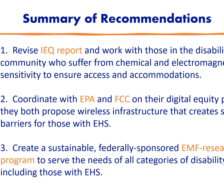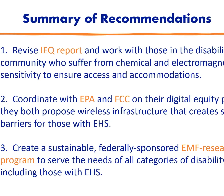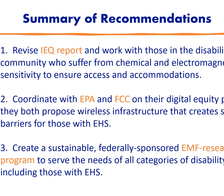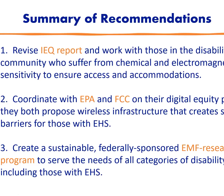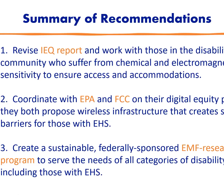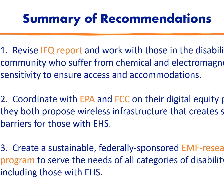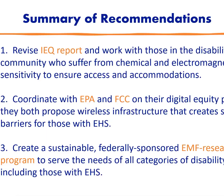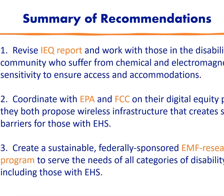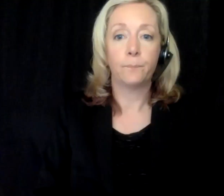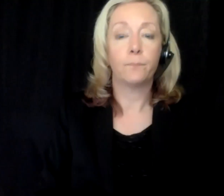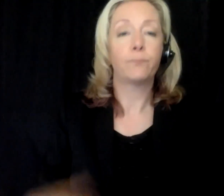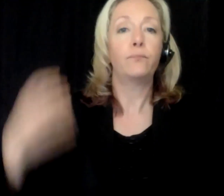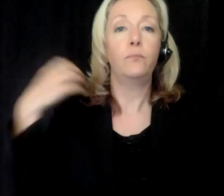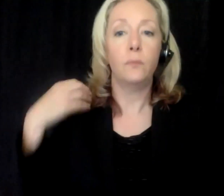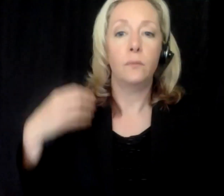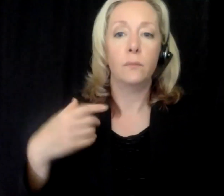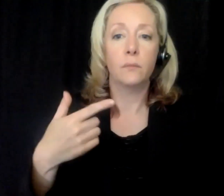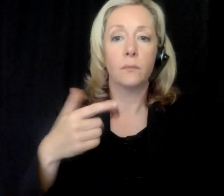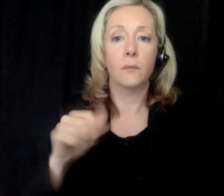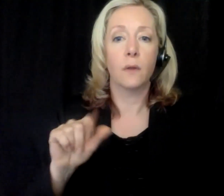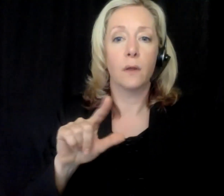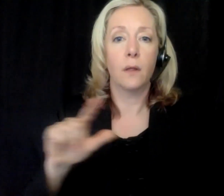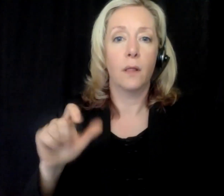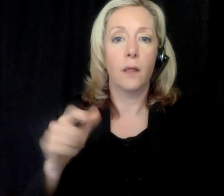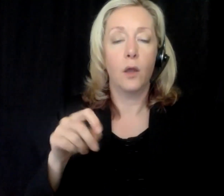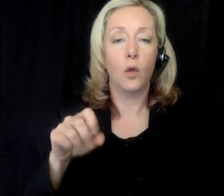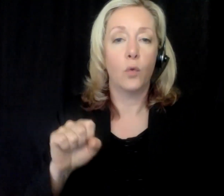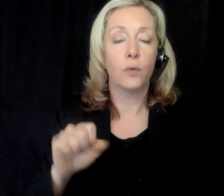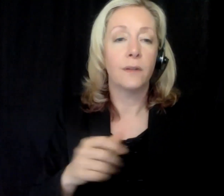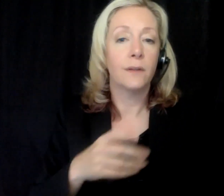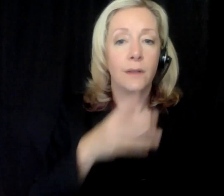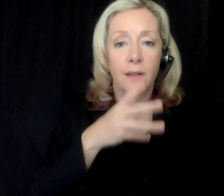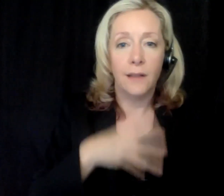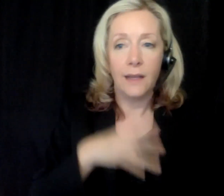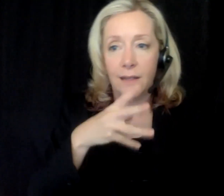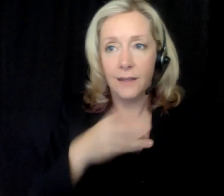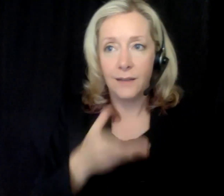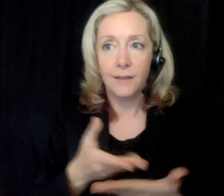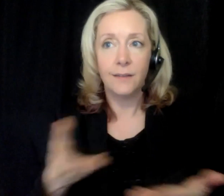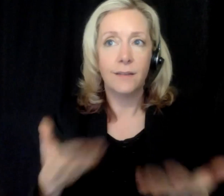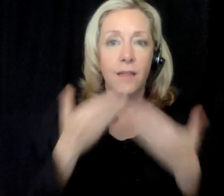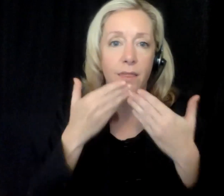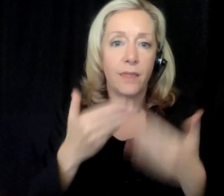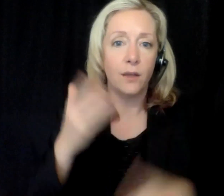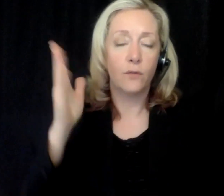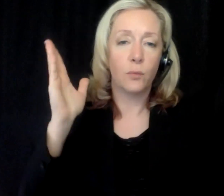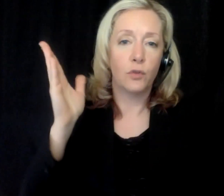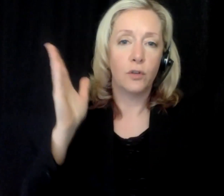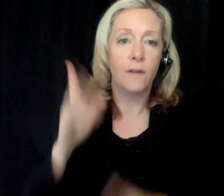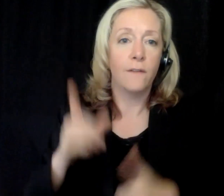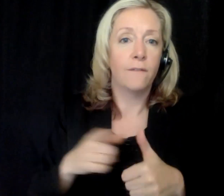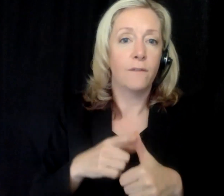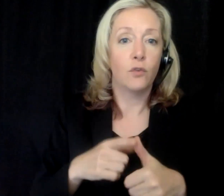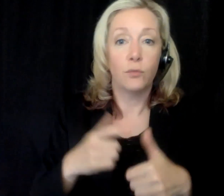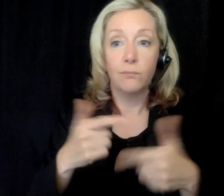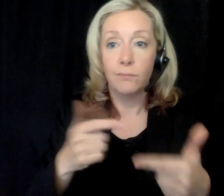Great. This is Andres. Susan and ladies, thank you so very much for the presentation. Let me ask my council